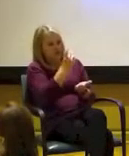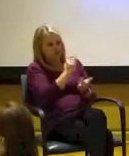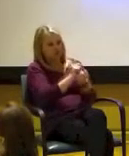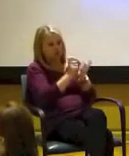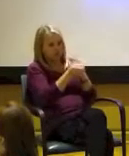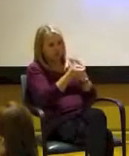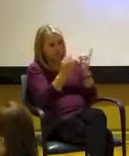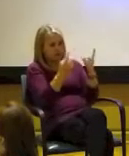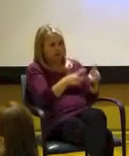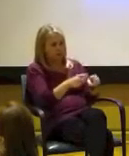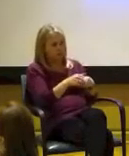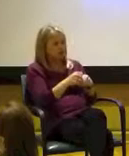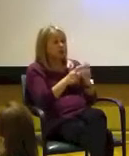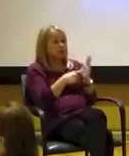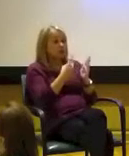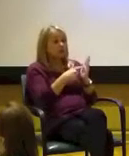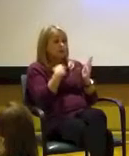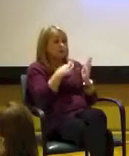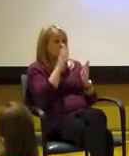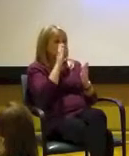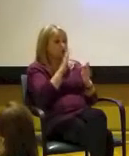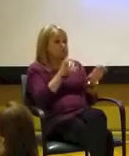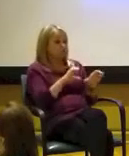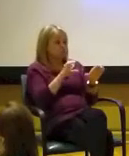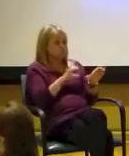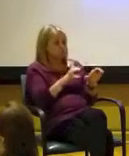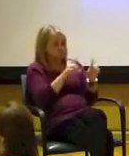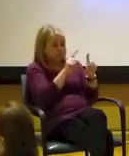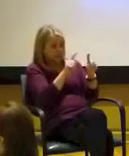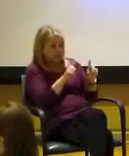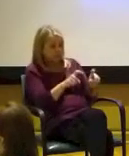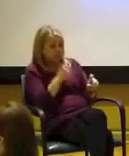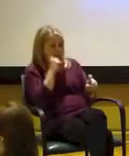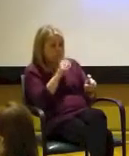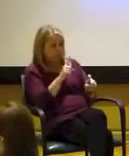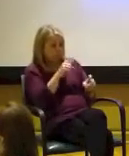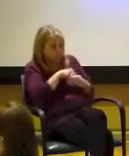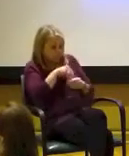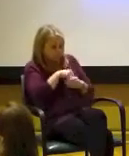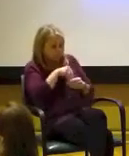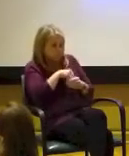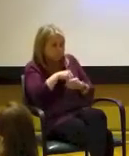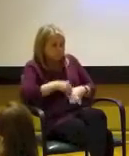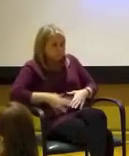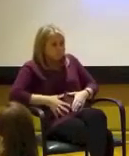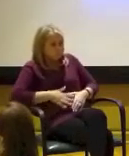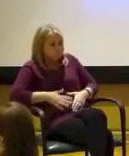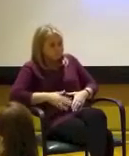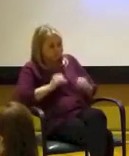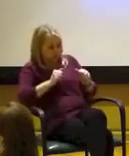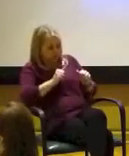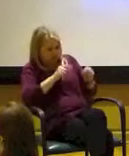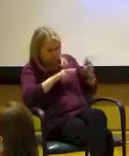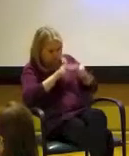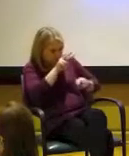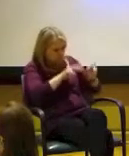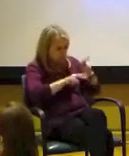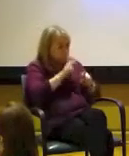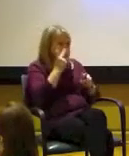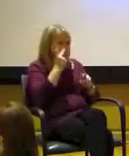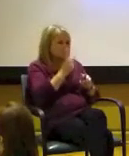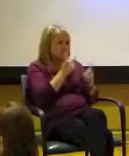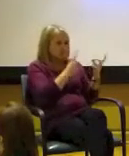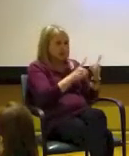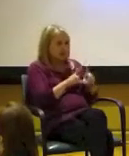there. Sometimes we want to do urodynamic testing, because that can give us something to look at, some